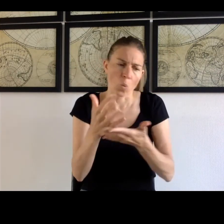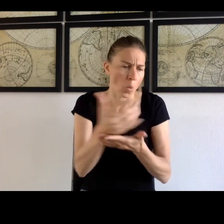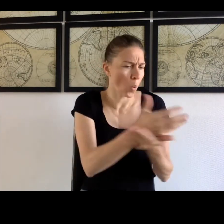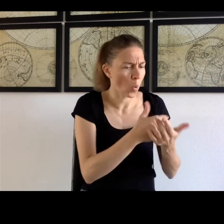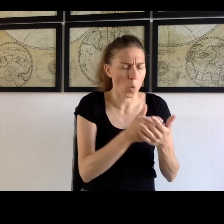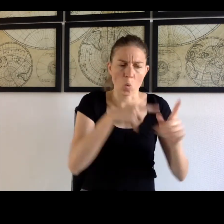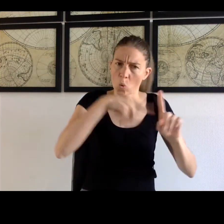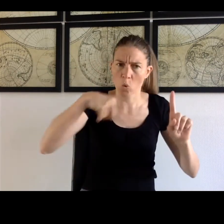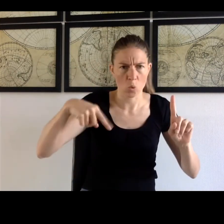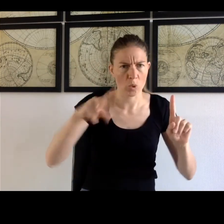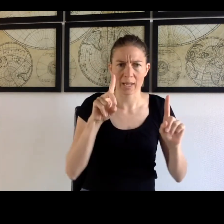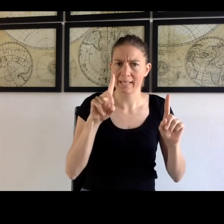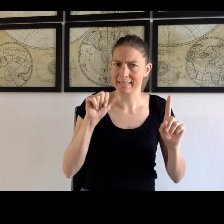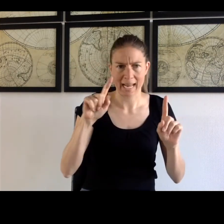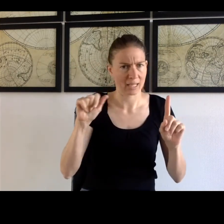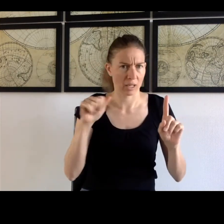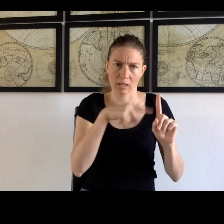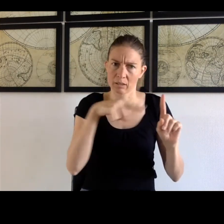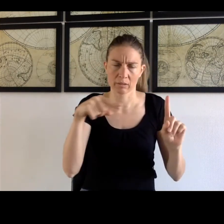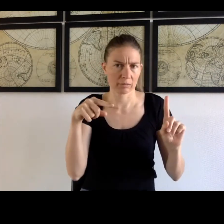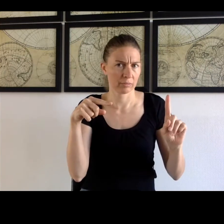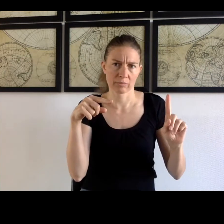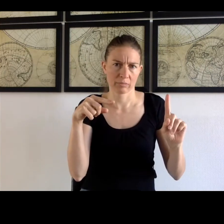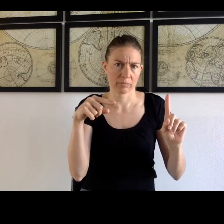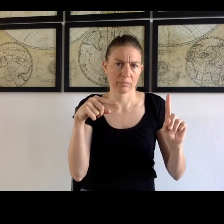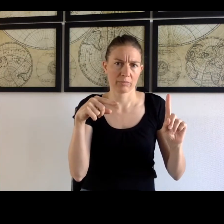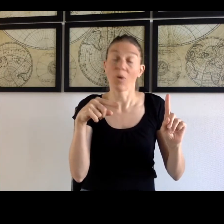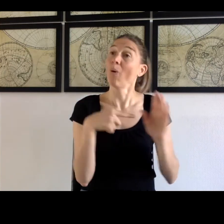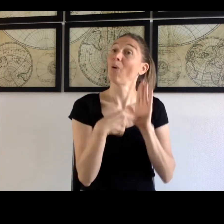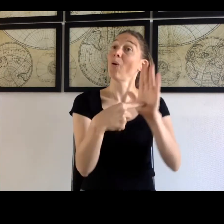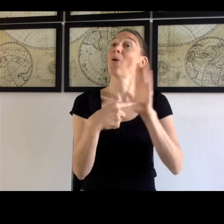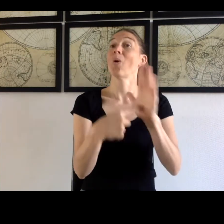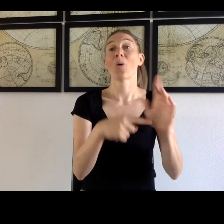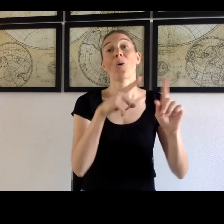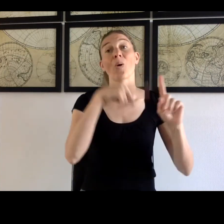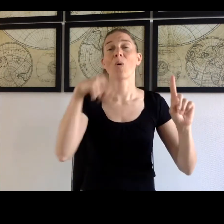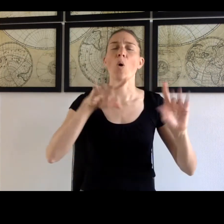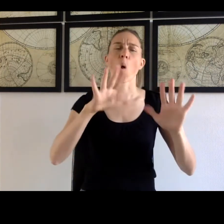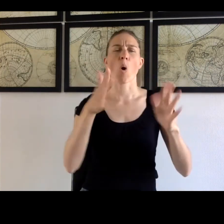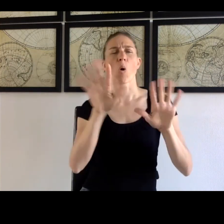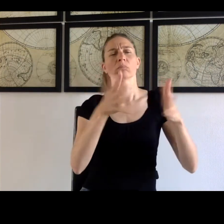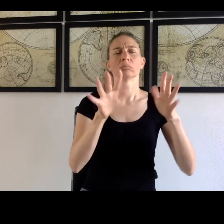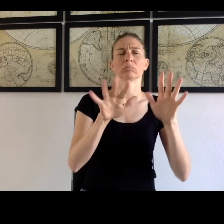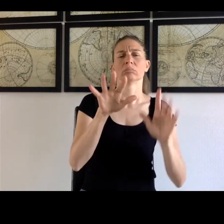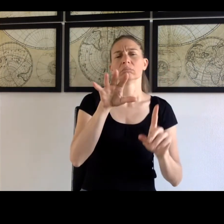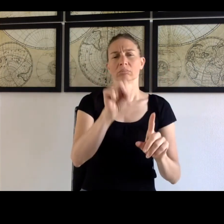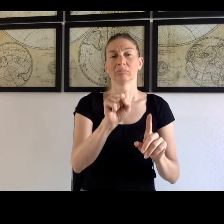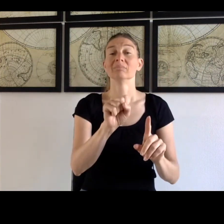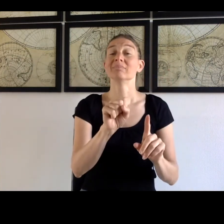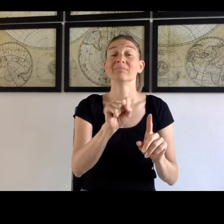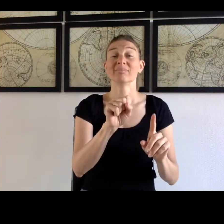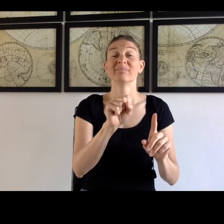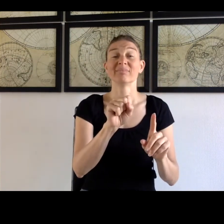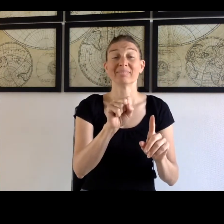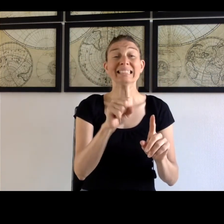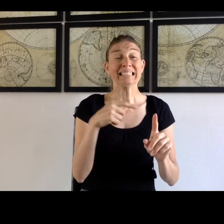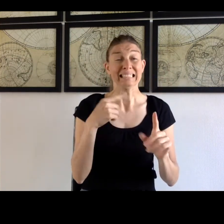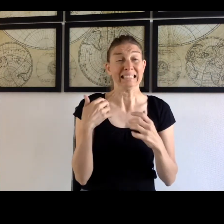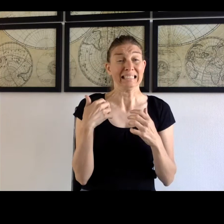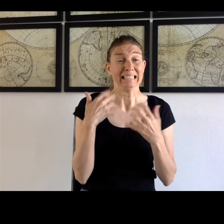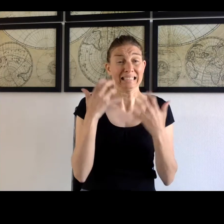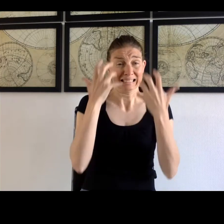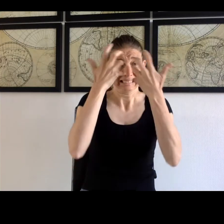to establish the prevalence of data estimates. This has been a worrisome trend that we have